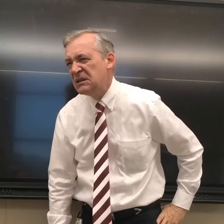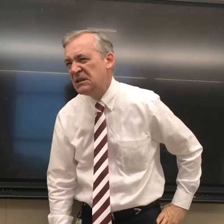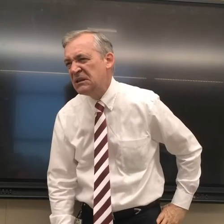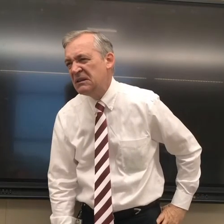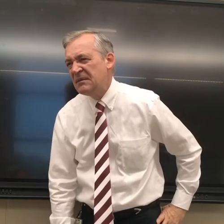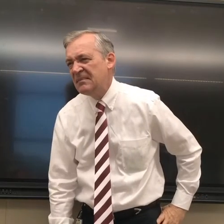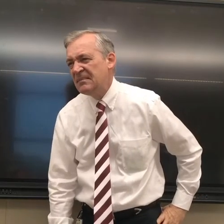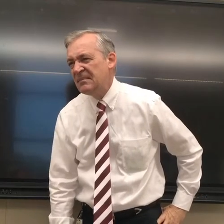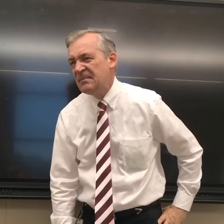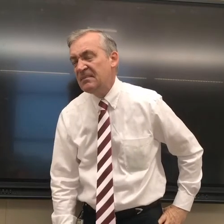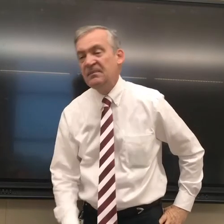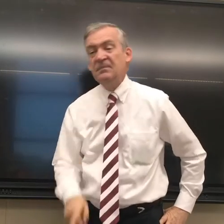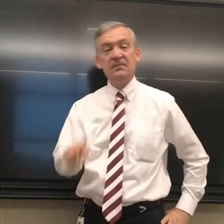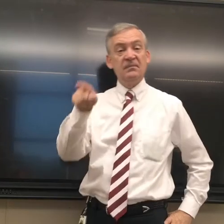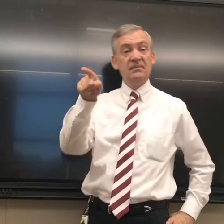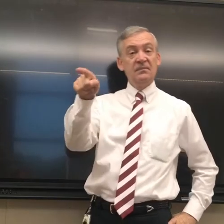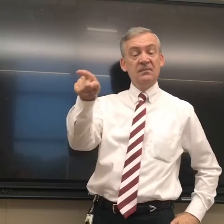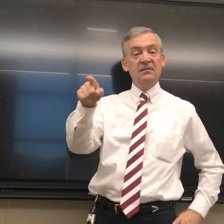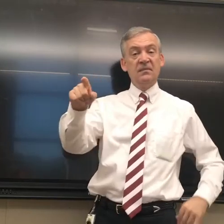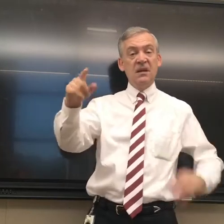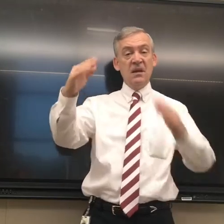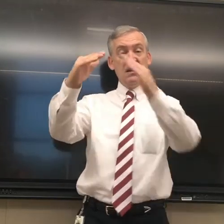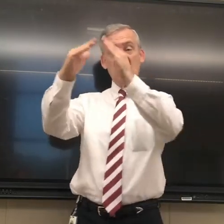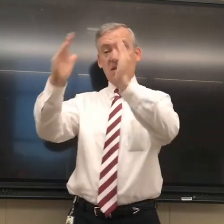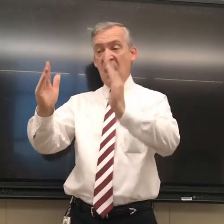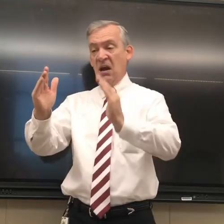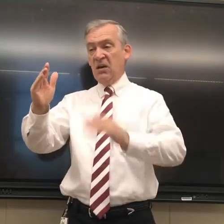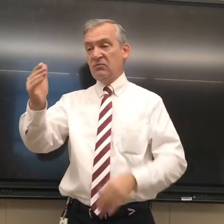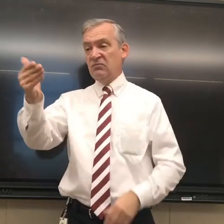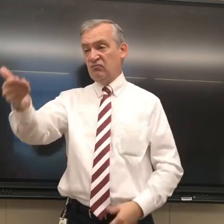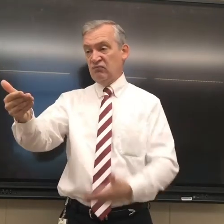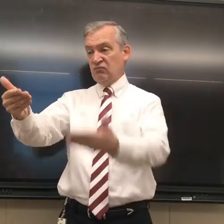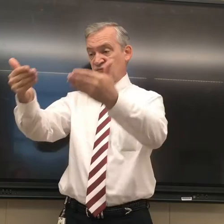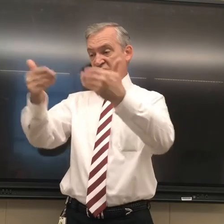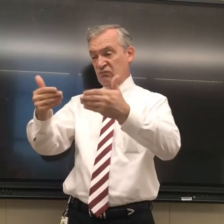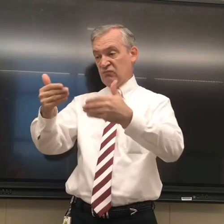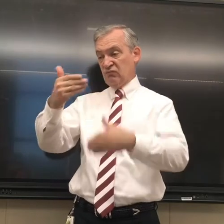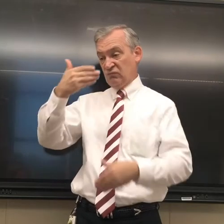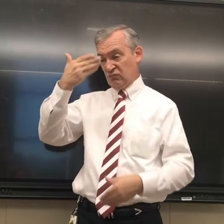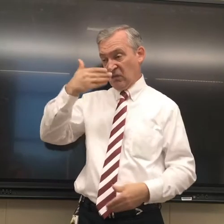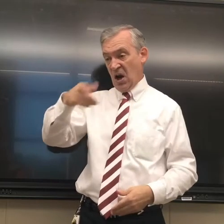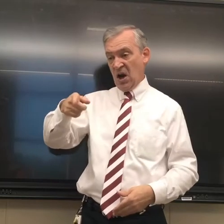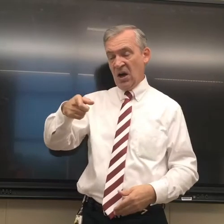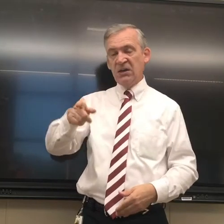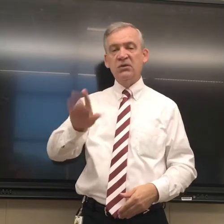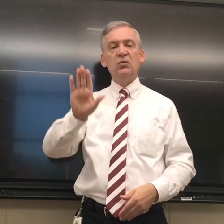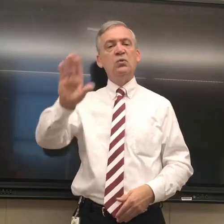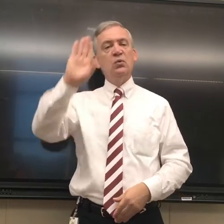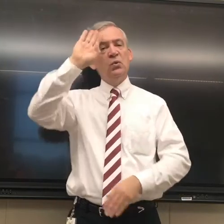In front of the house, in a squeaky rocking chair, sat Miss Lottie's son, John Burke.